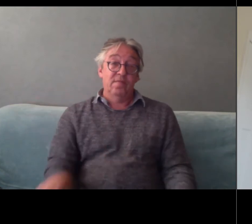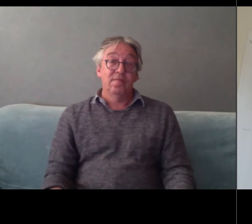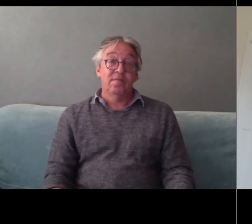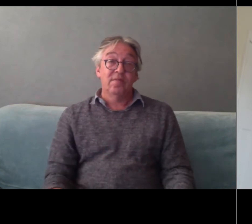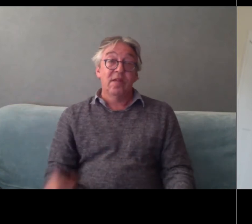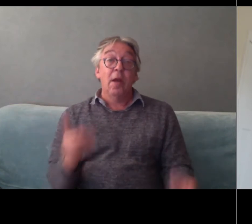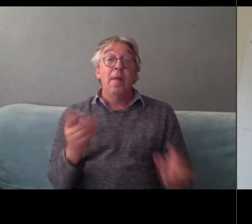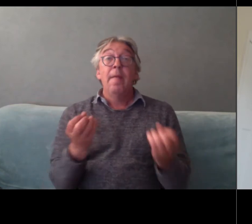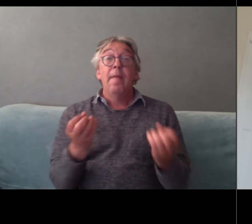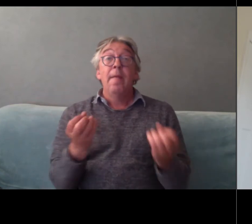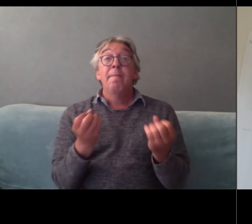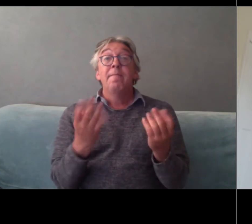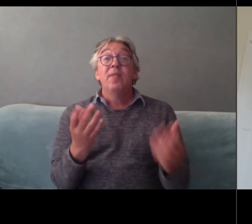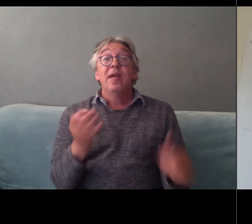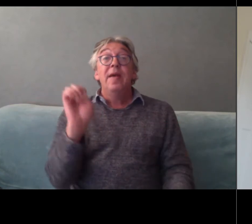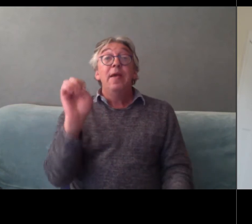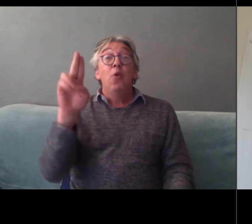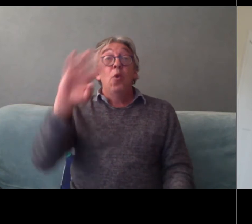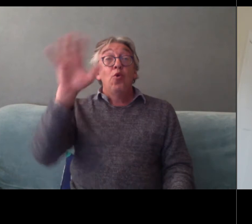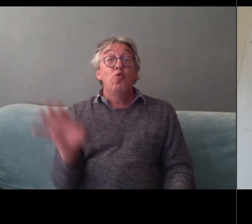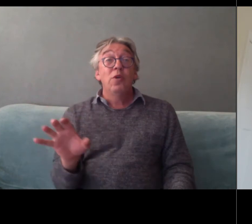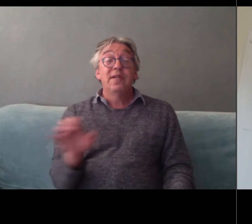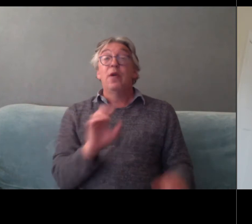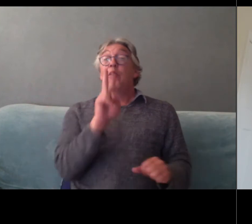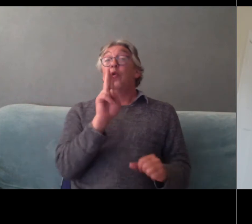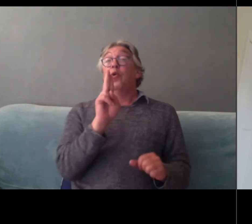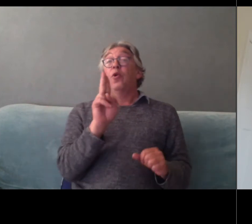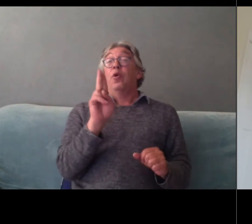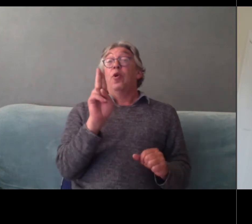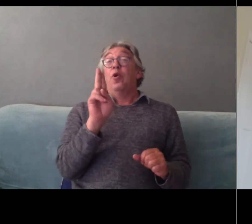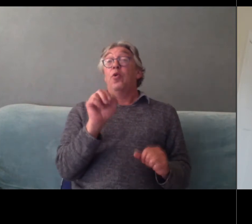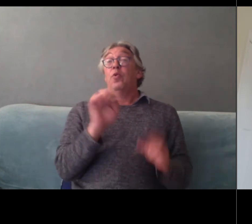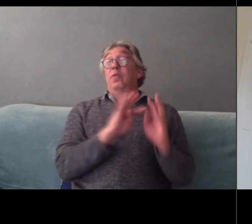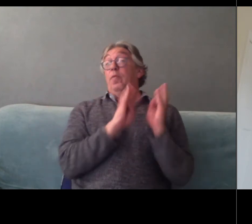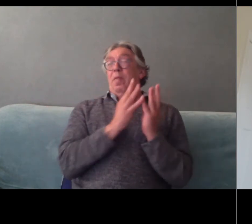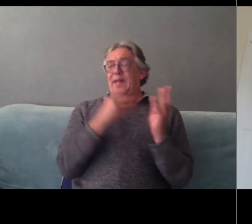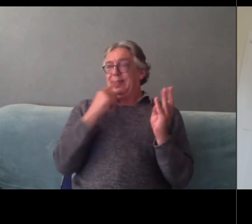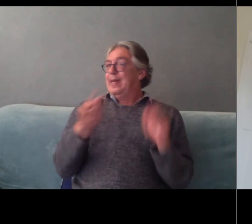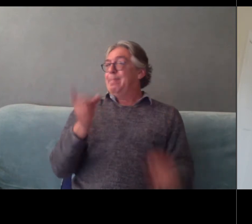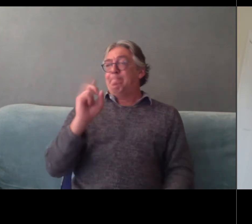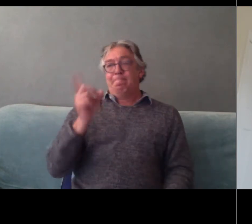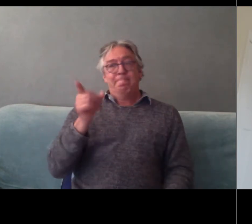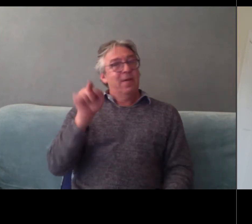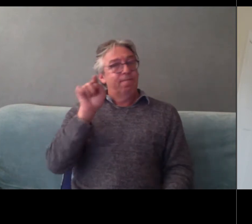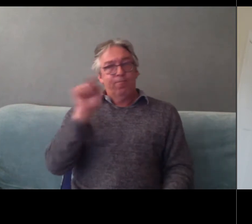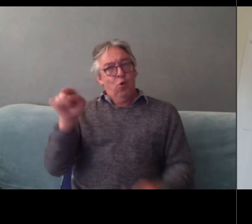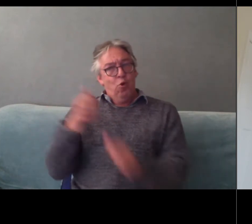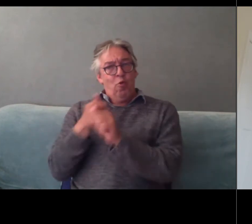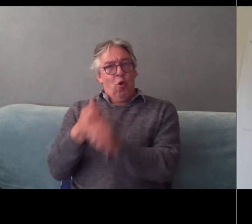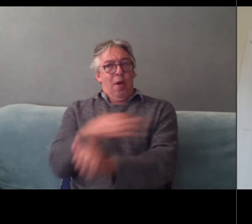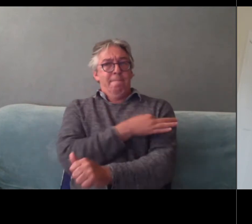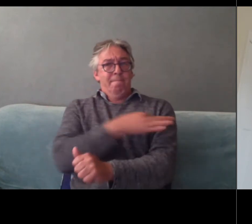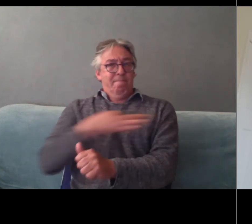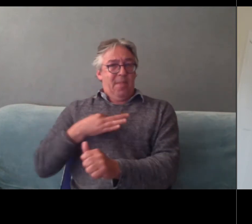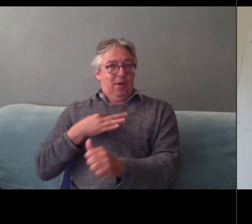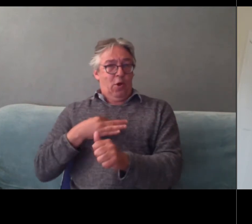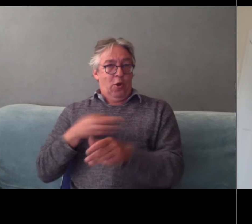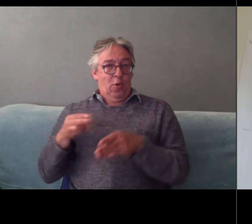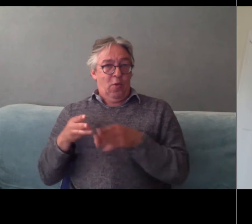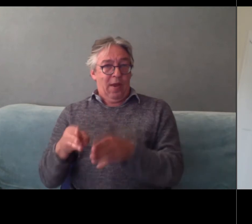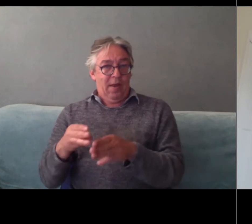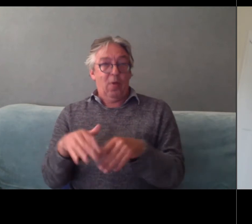countries, for adopting a medicalised approach, a deficiency model of functioning or capacity, for focusing